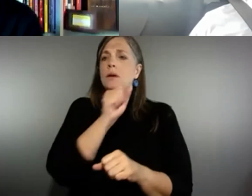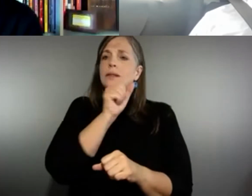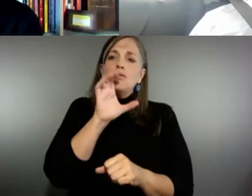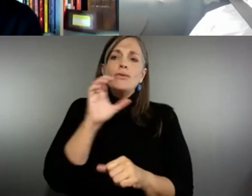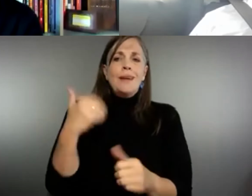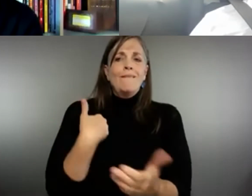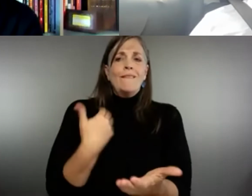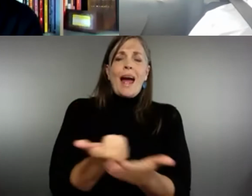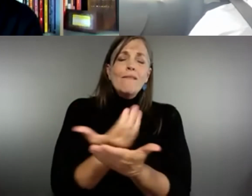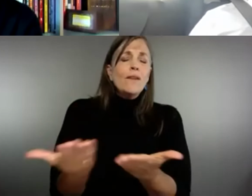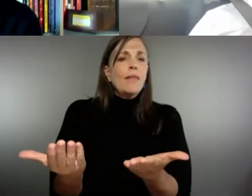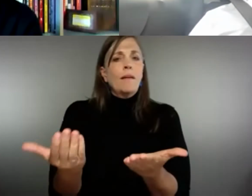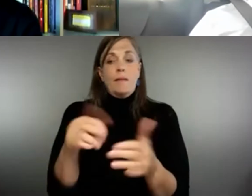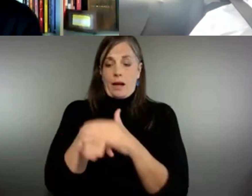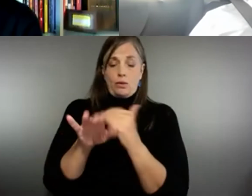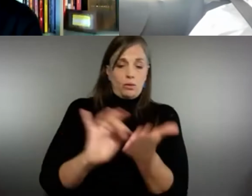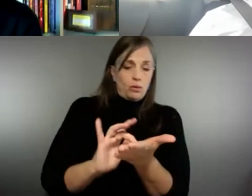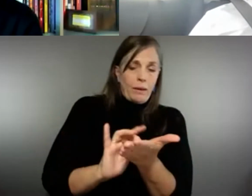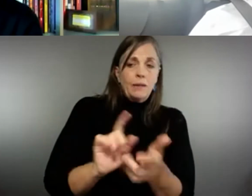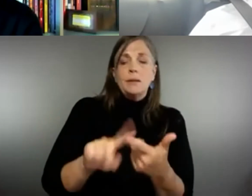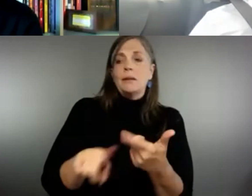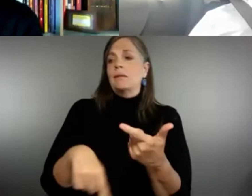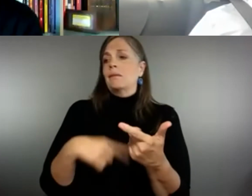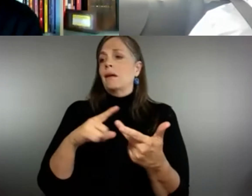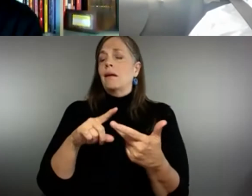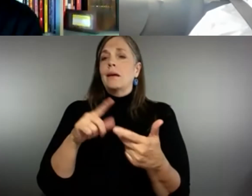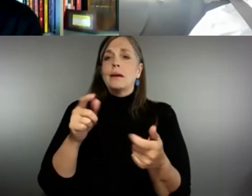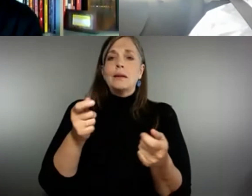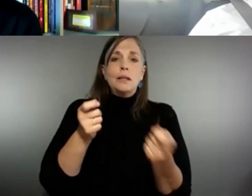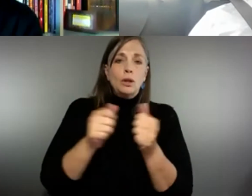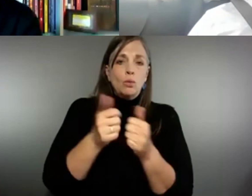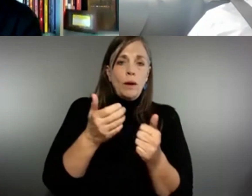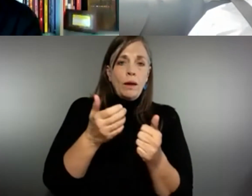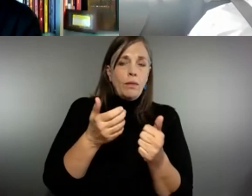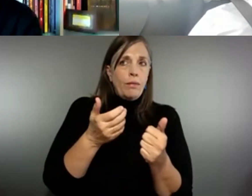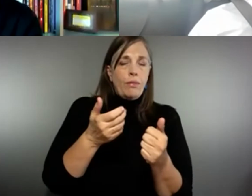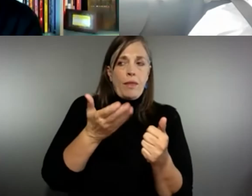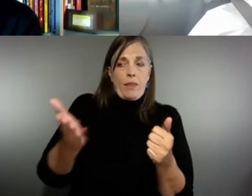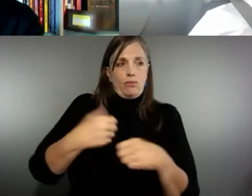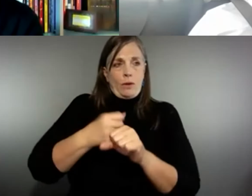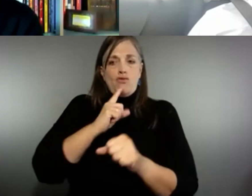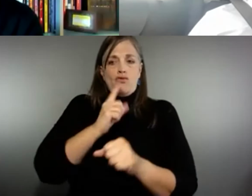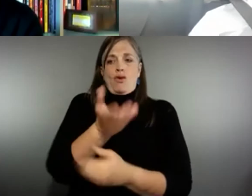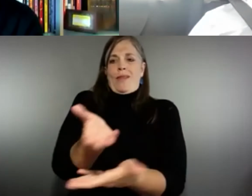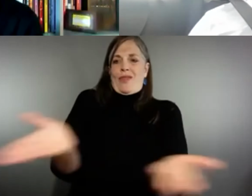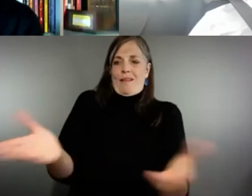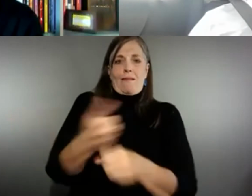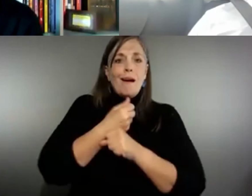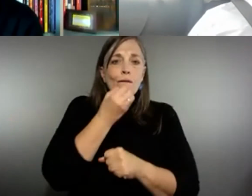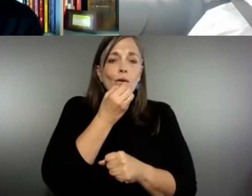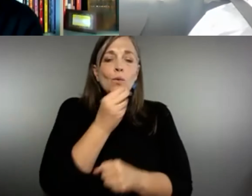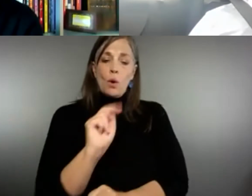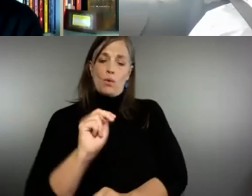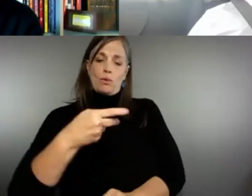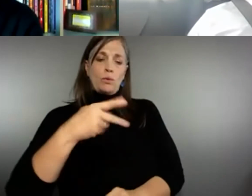medicine uh to uh dealing with ensuring that they were receiving uh food uh the non-profits that helped